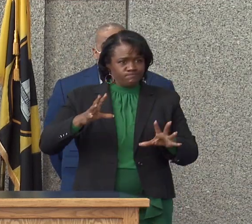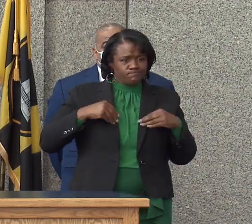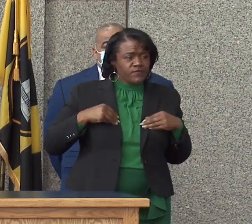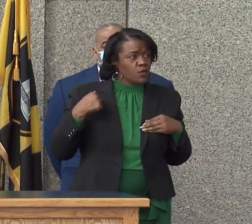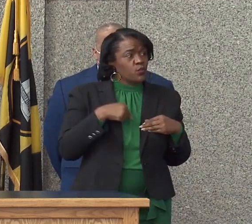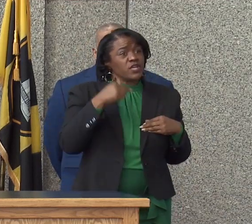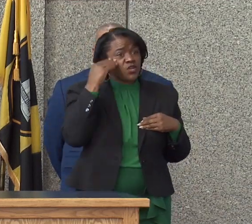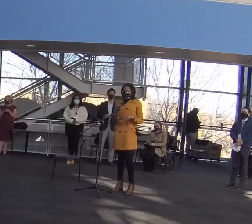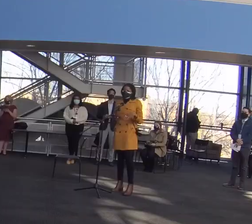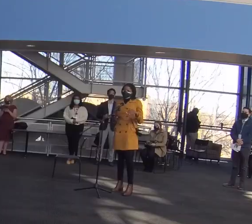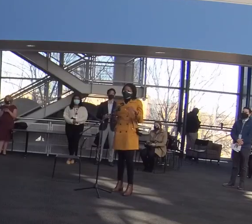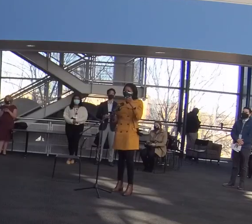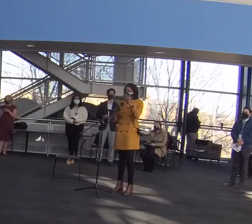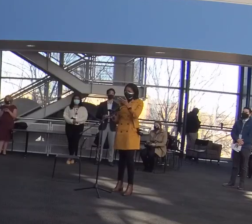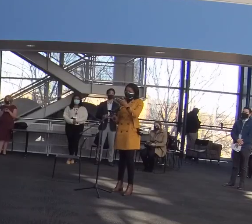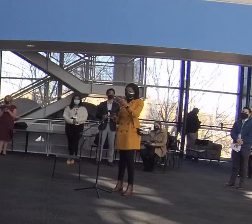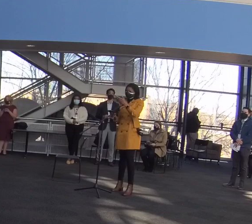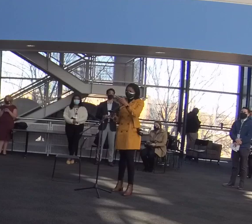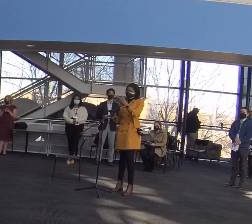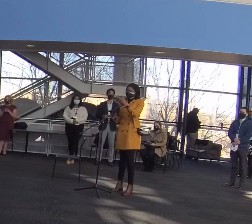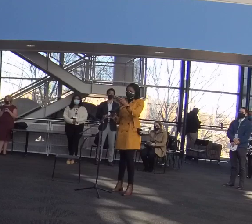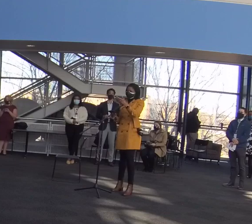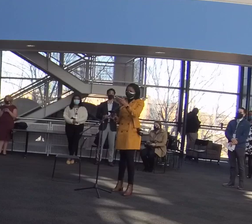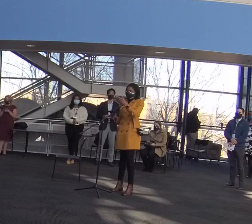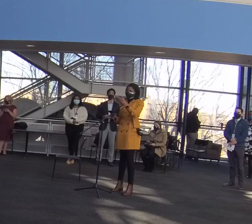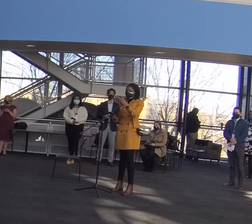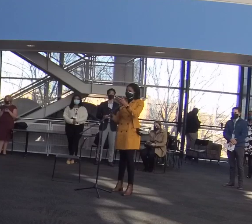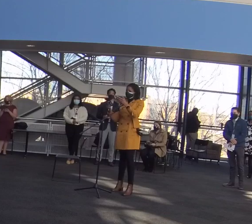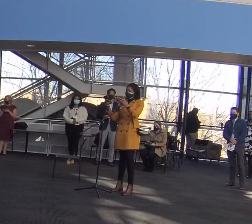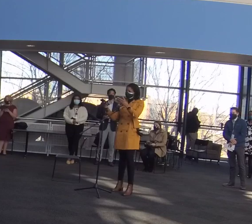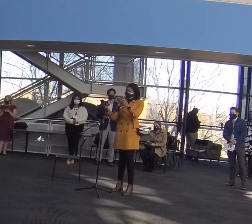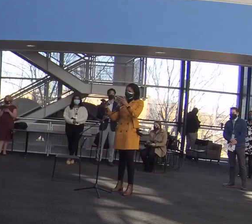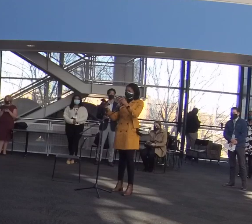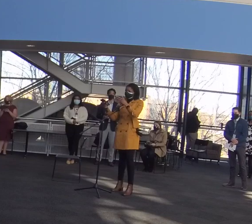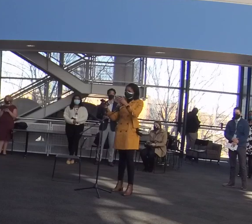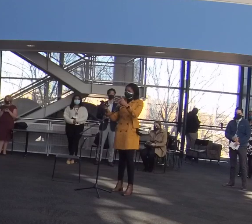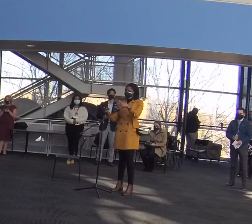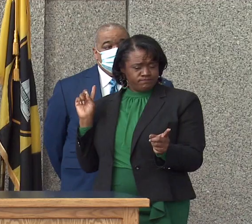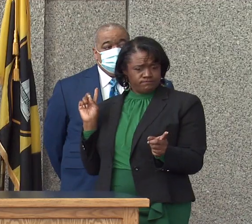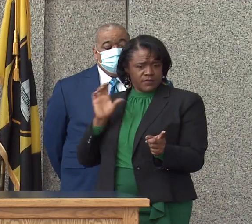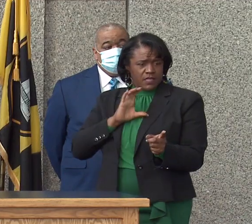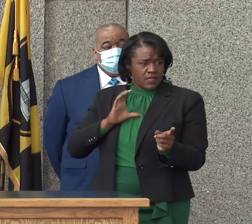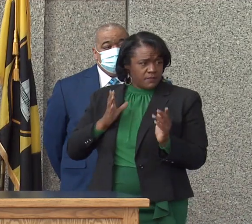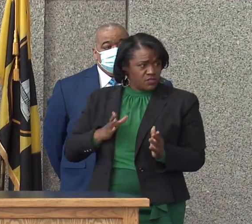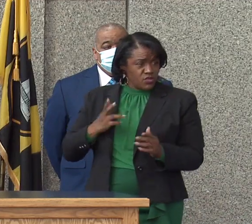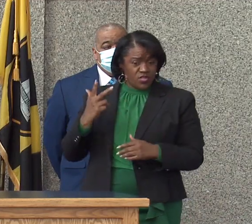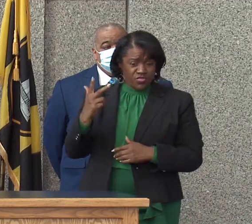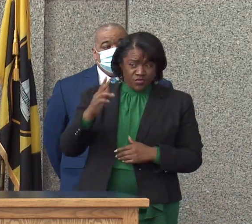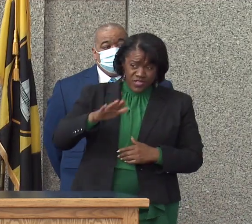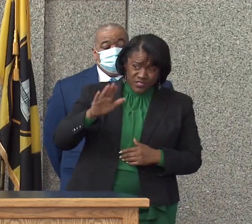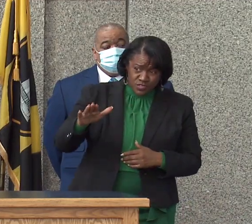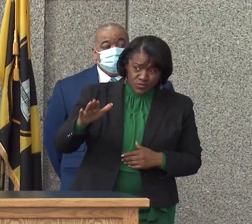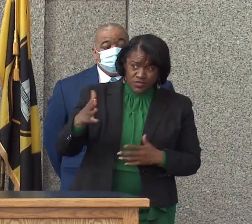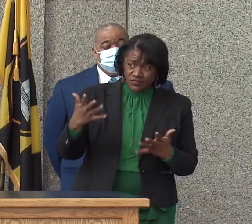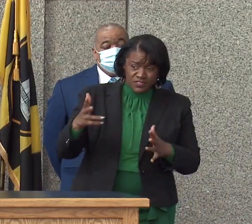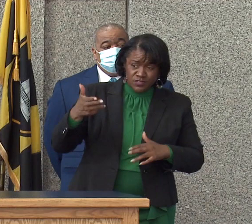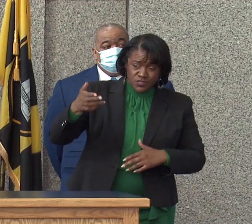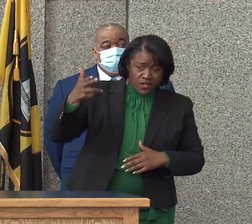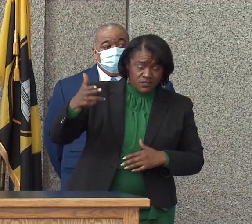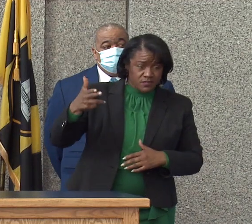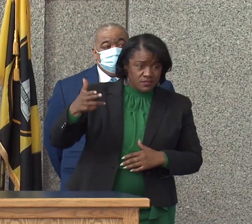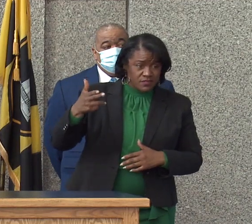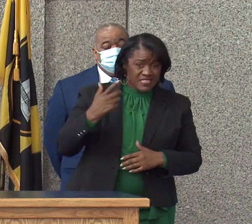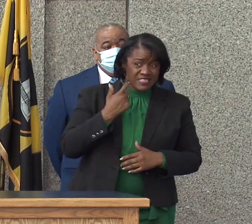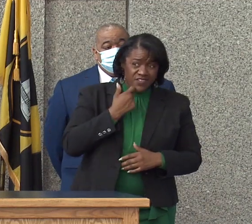this is an issue that we have to attack. And maybe this is a question for you, Mr. Mayor or Mr. Commissioner. Three children have been shot in